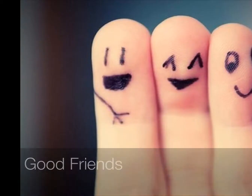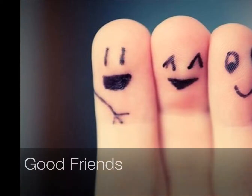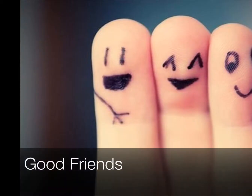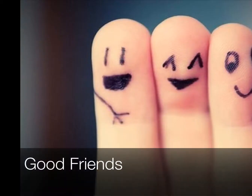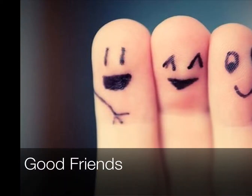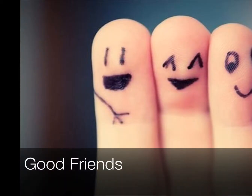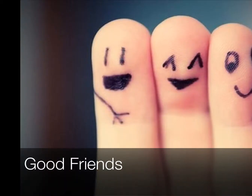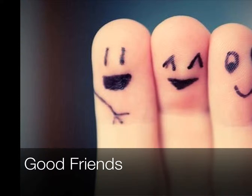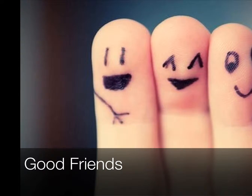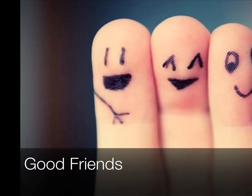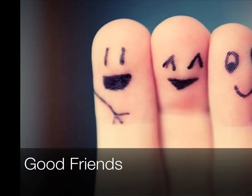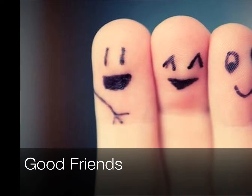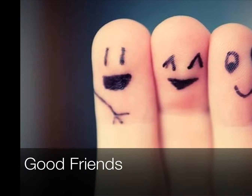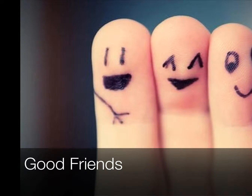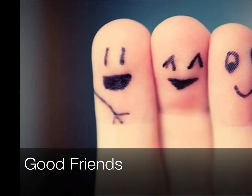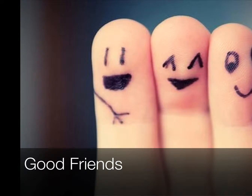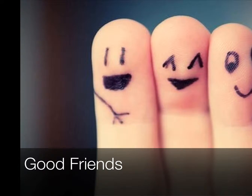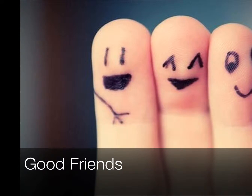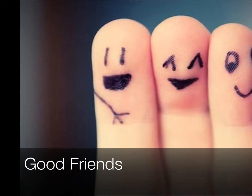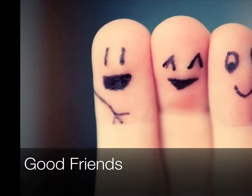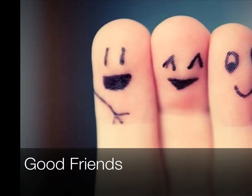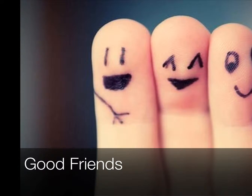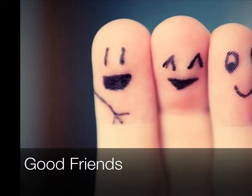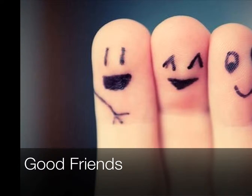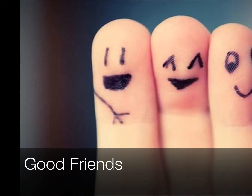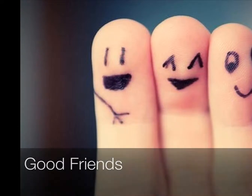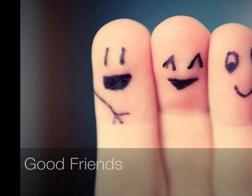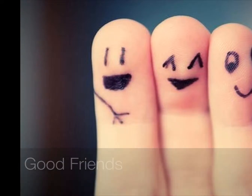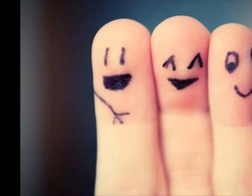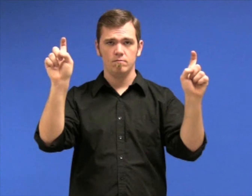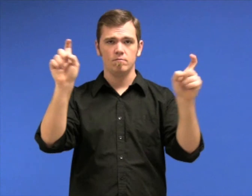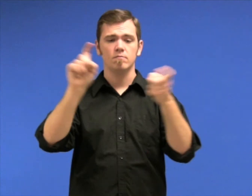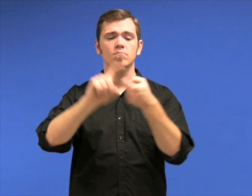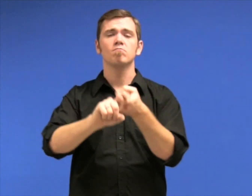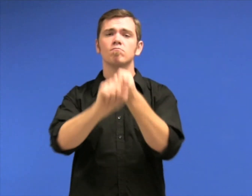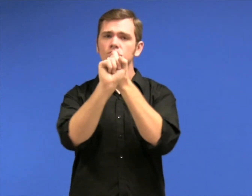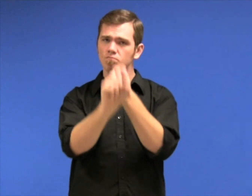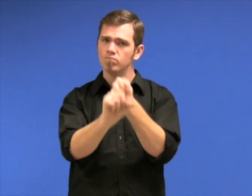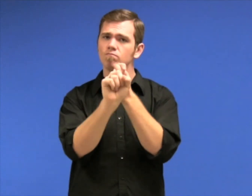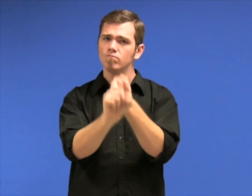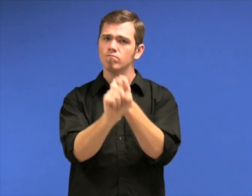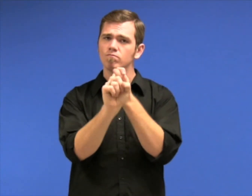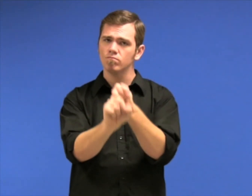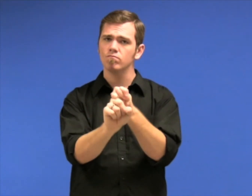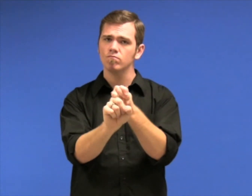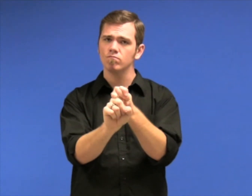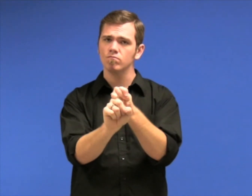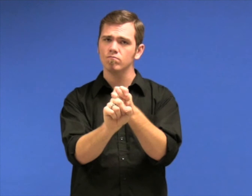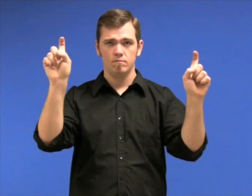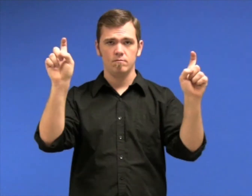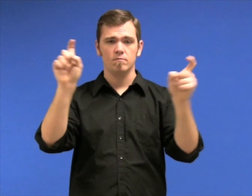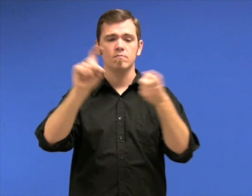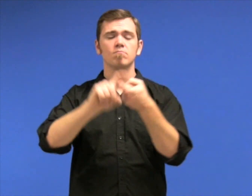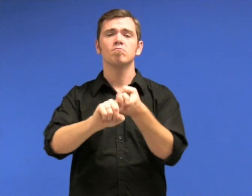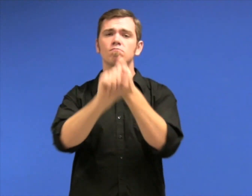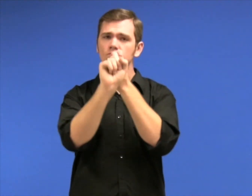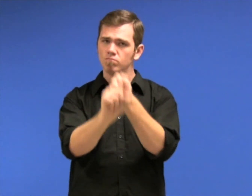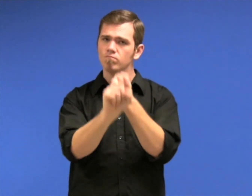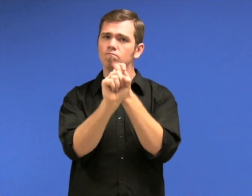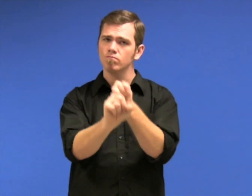All right, if you're really good friends, not quite best friends, but really good friends, it's good friends. Good friends. So there's